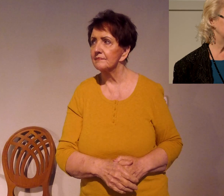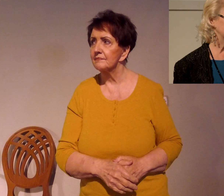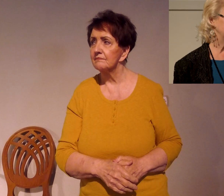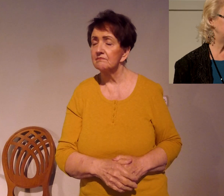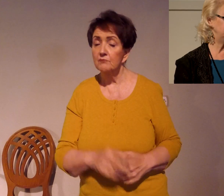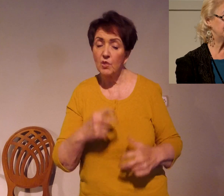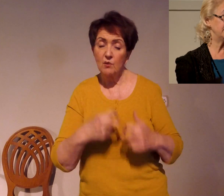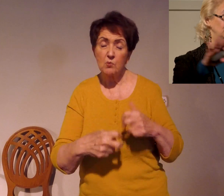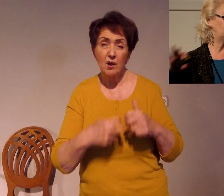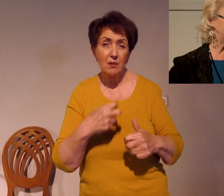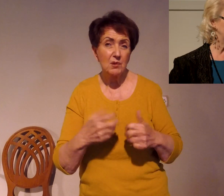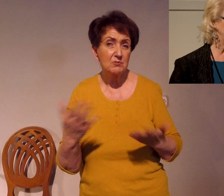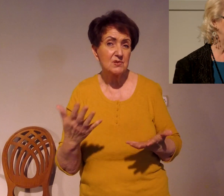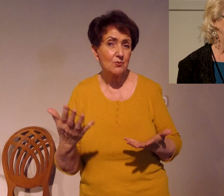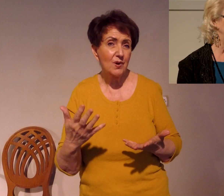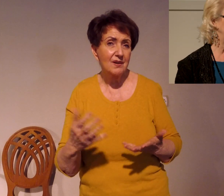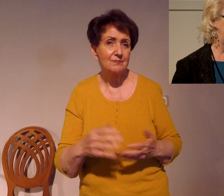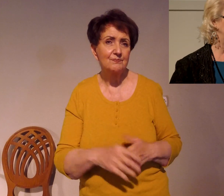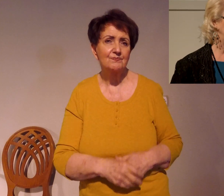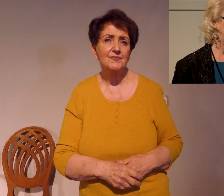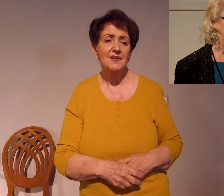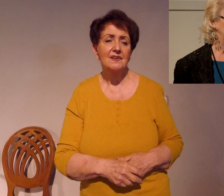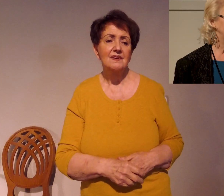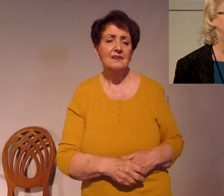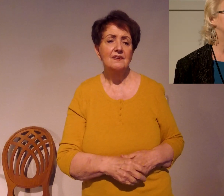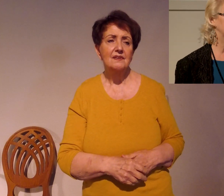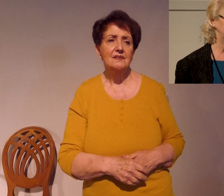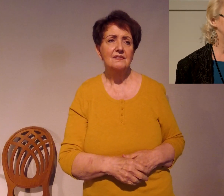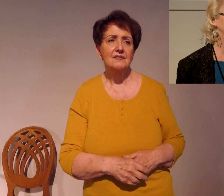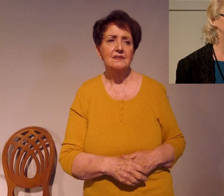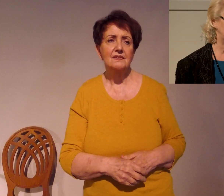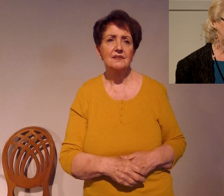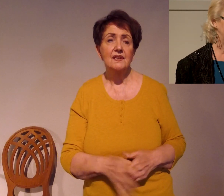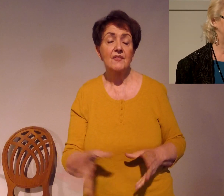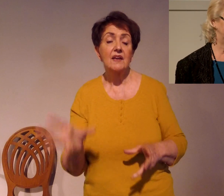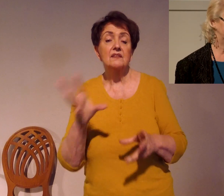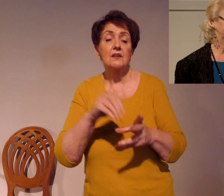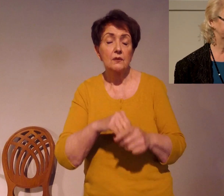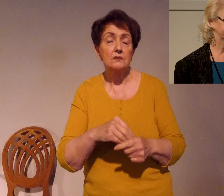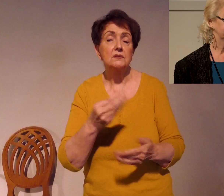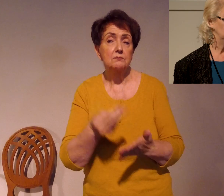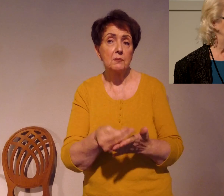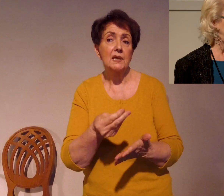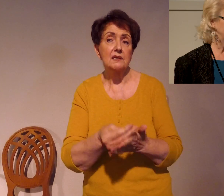this iteration of humanity, that includes money.